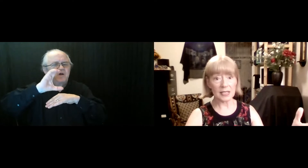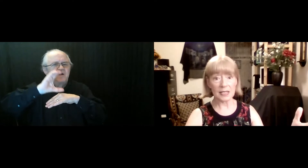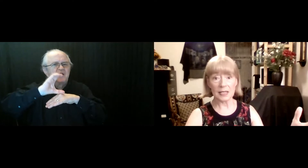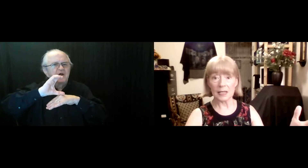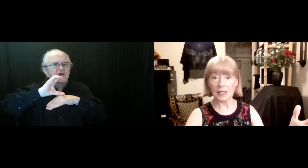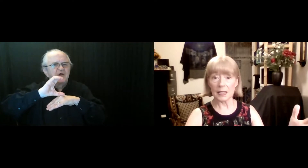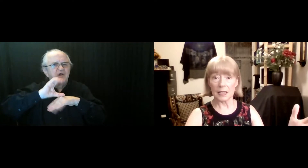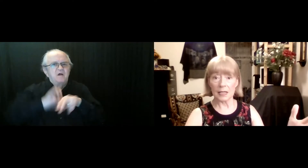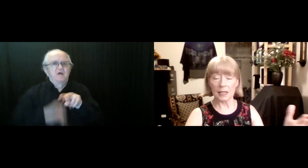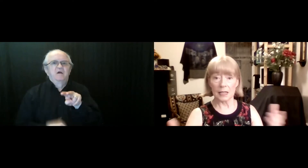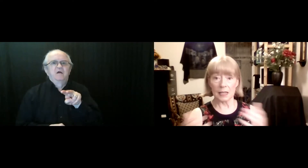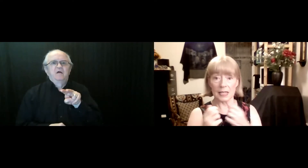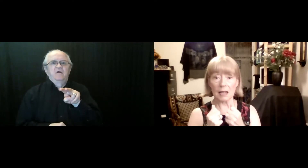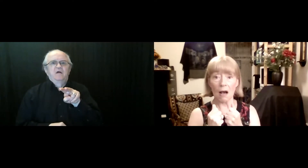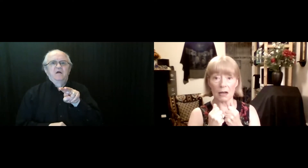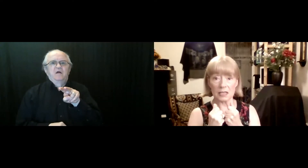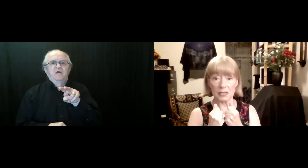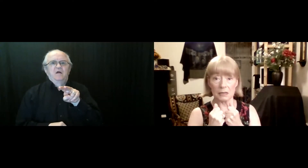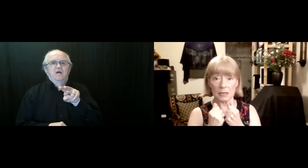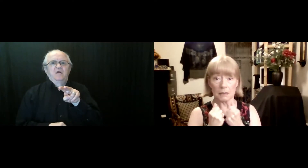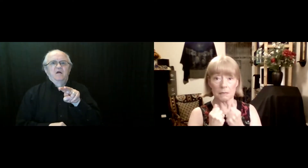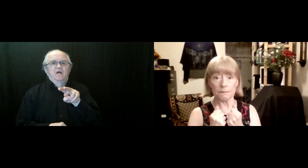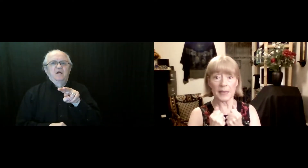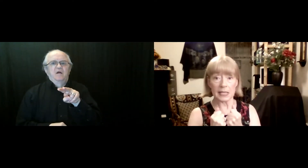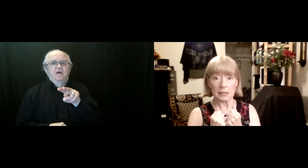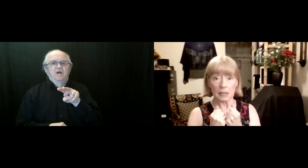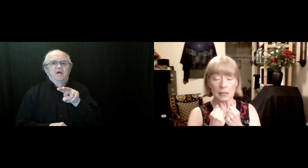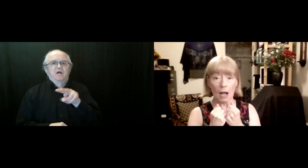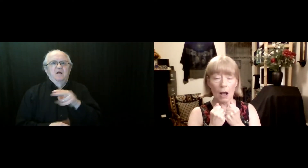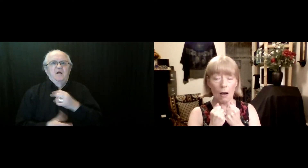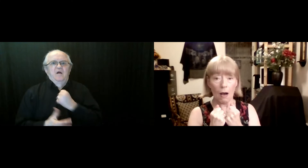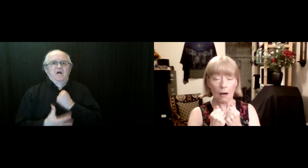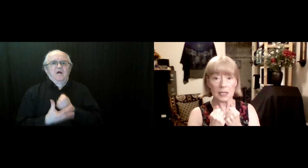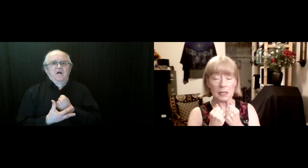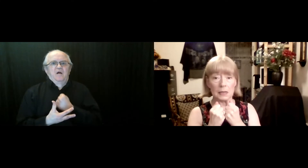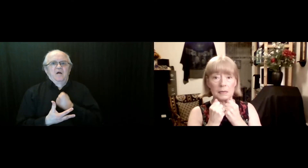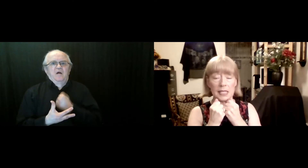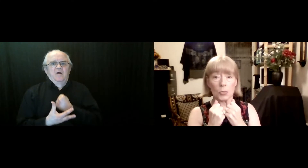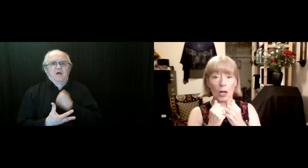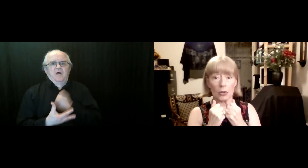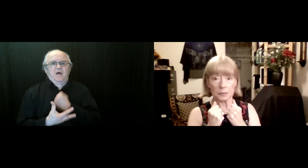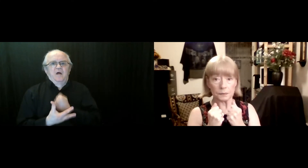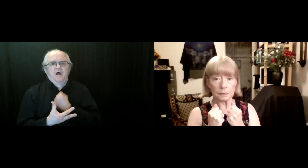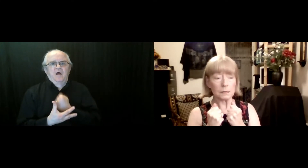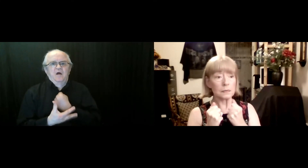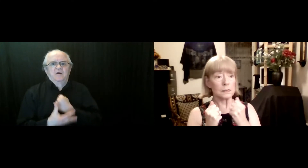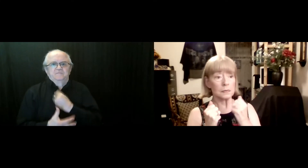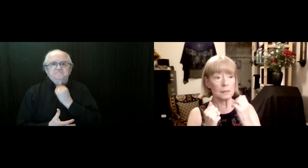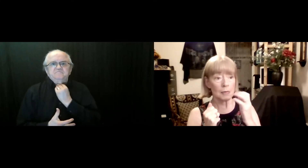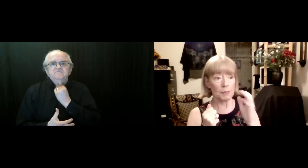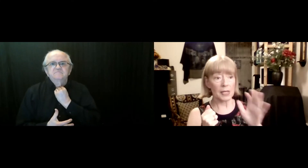it. His heart beat hard. He swallowed,